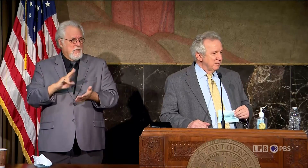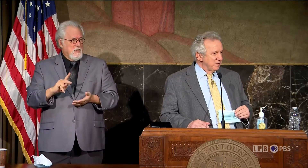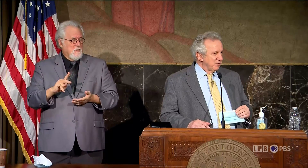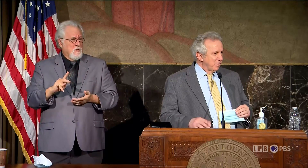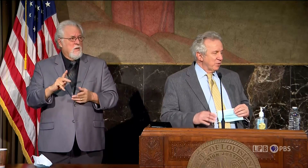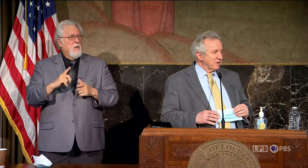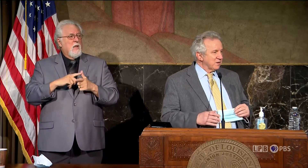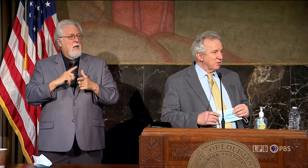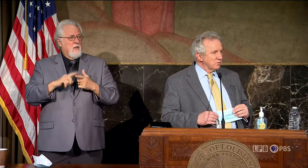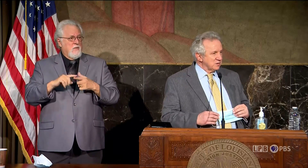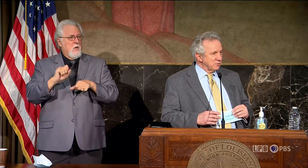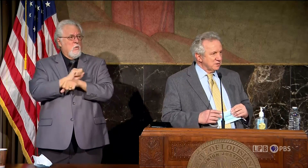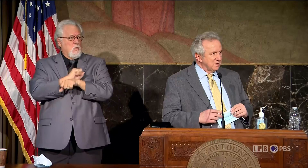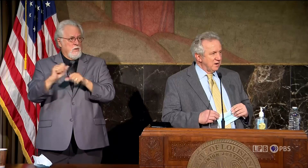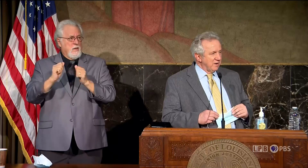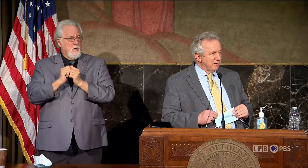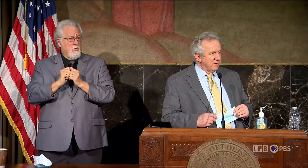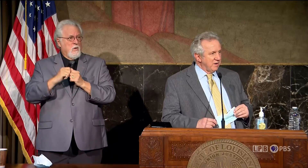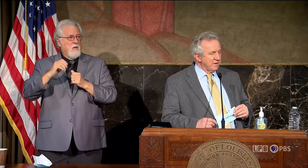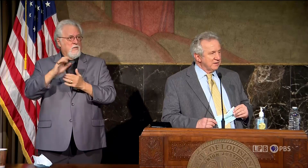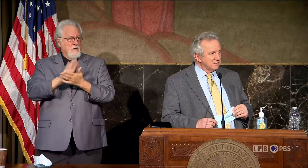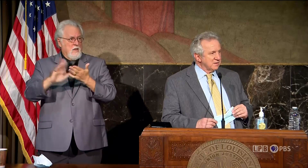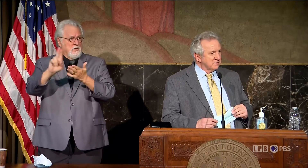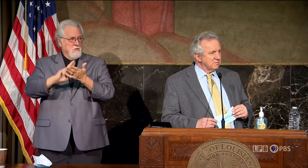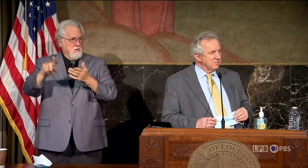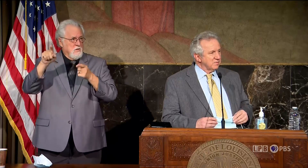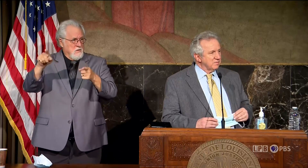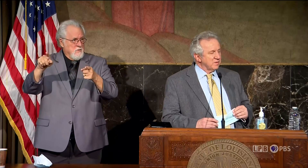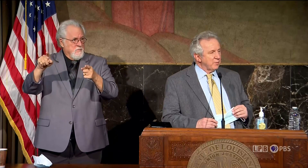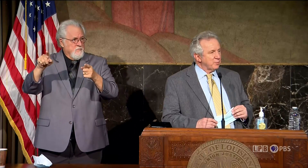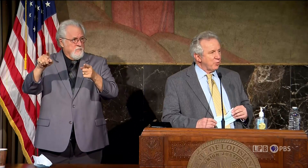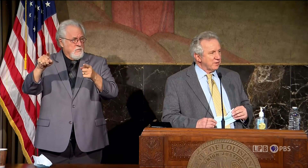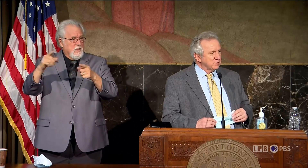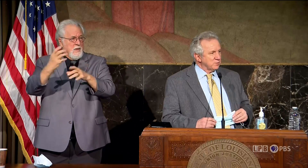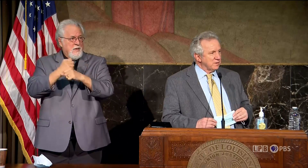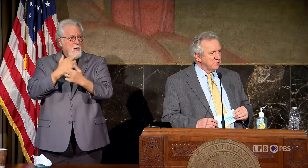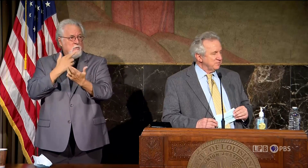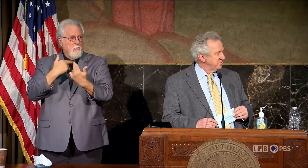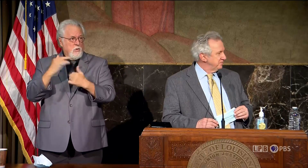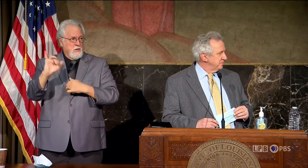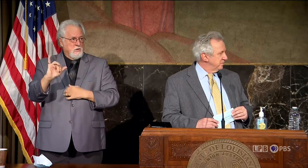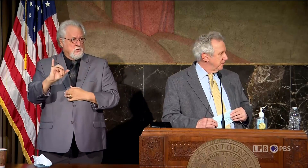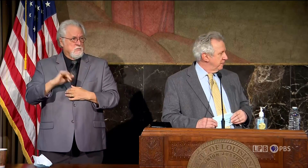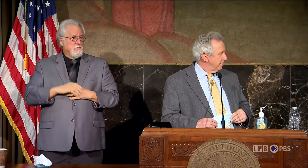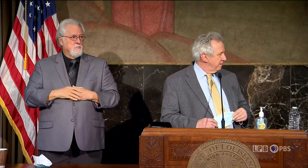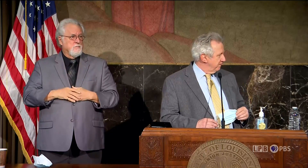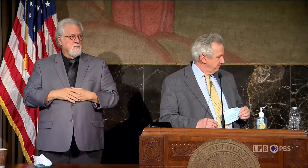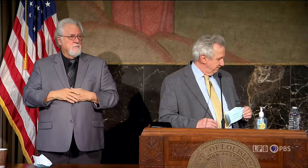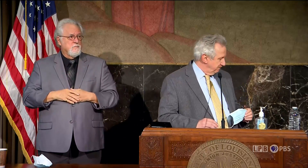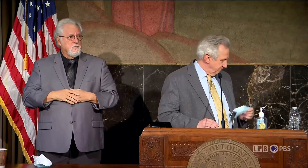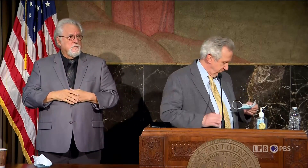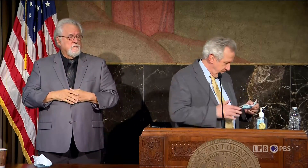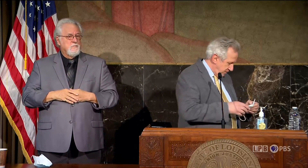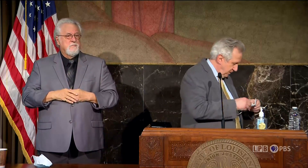And we're working closely with higher ed to get their reporting as well.